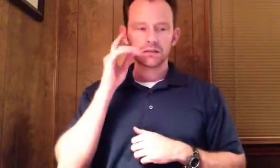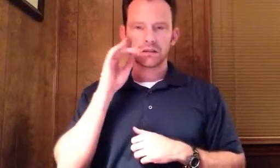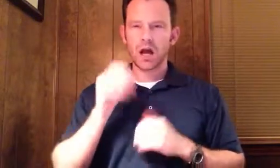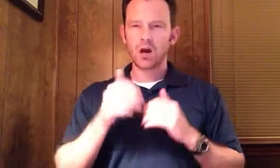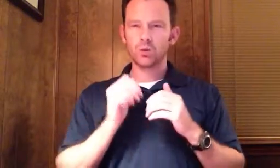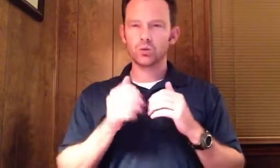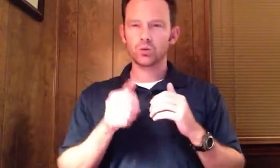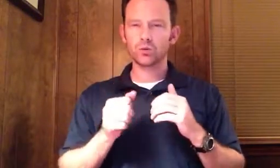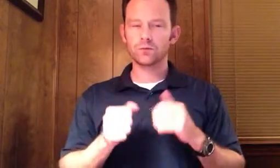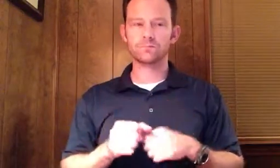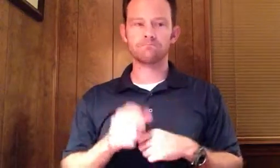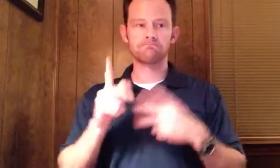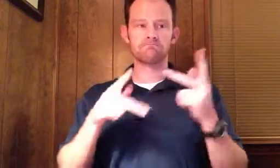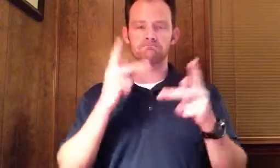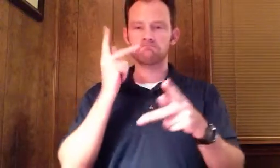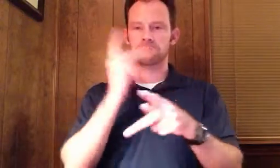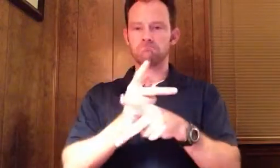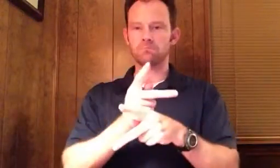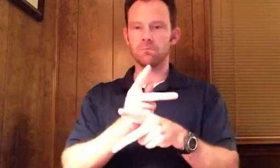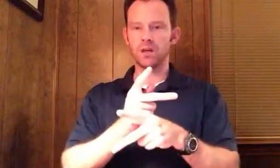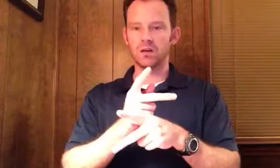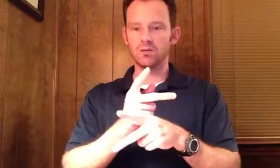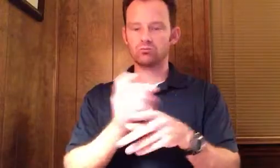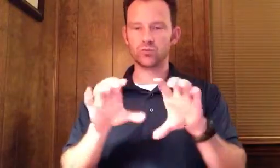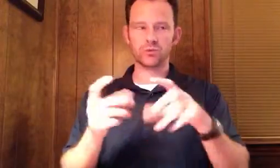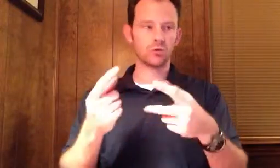There are 5 types of chemical reactions that we're going to explore in this lesson.